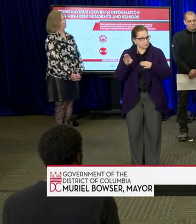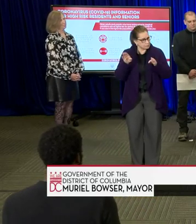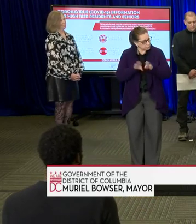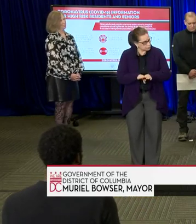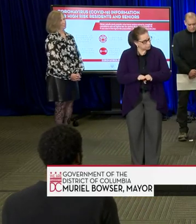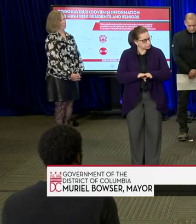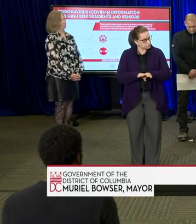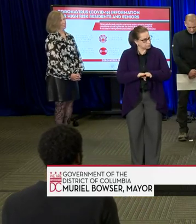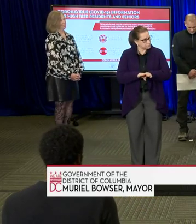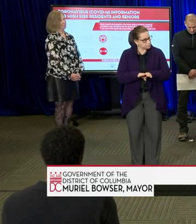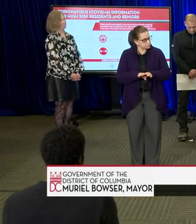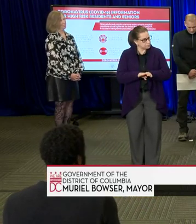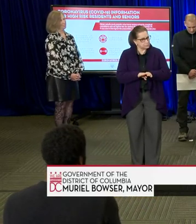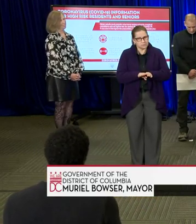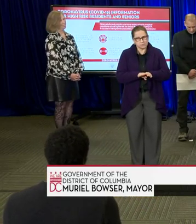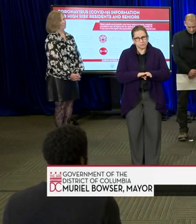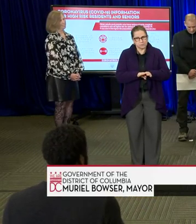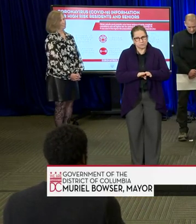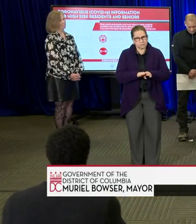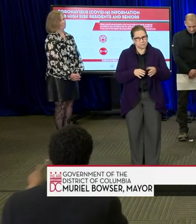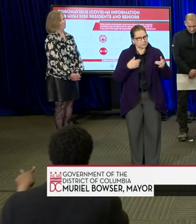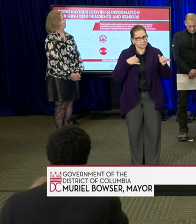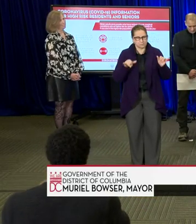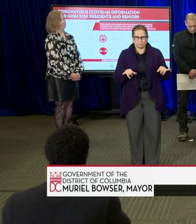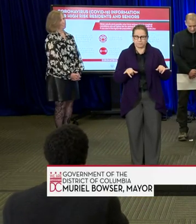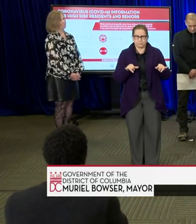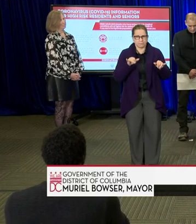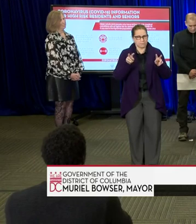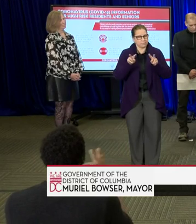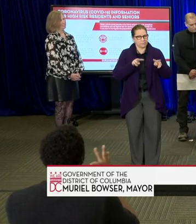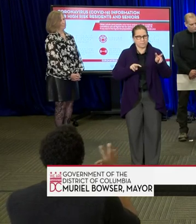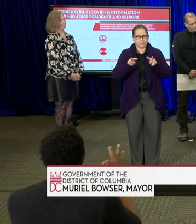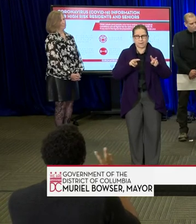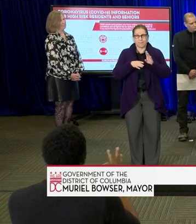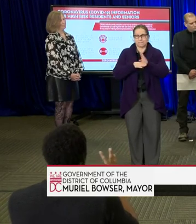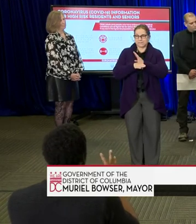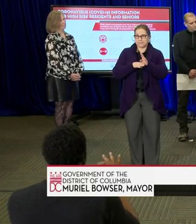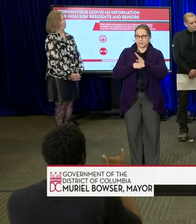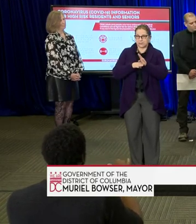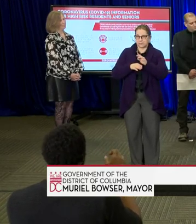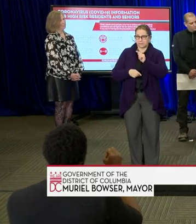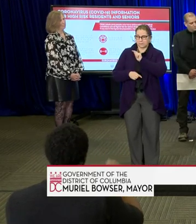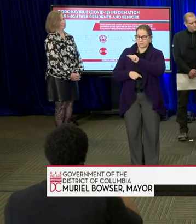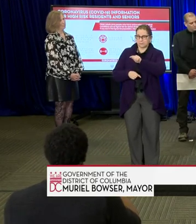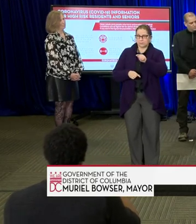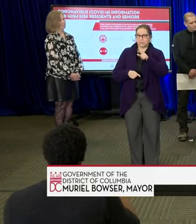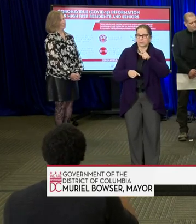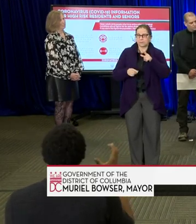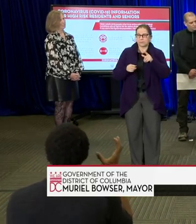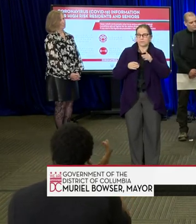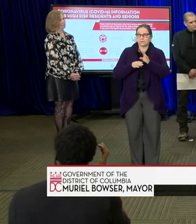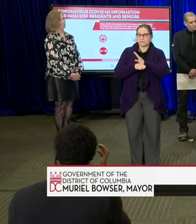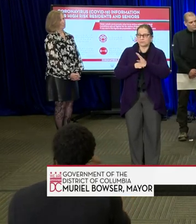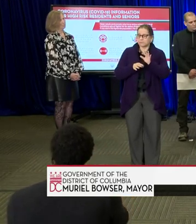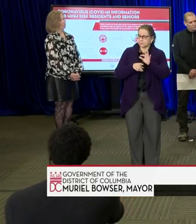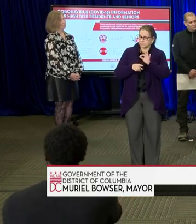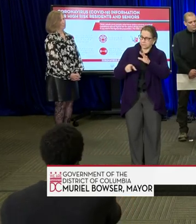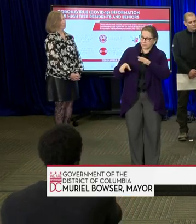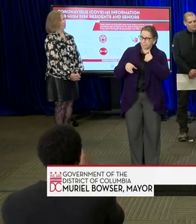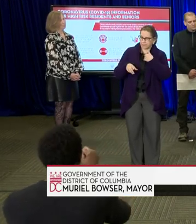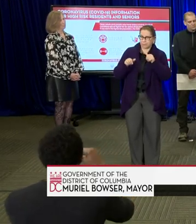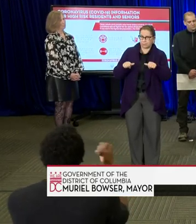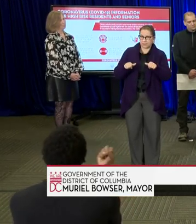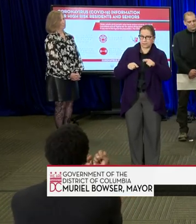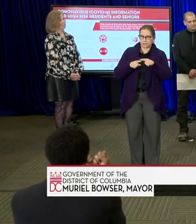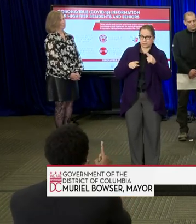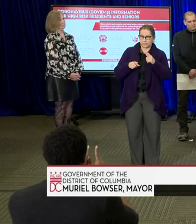constantly examining business functions that we think can adhere to the social distancing